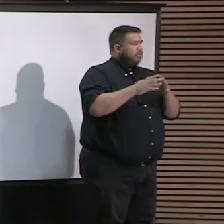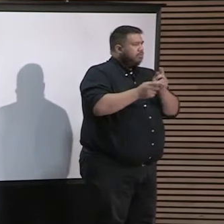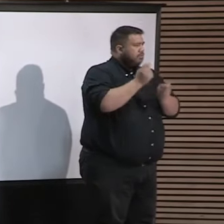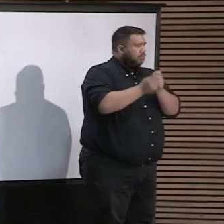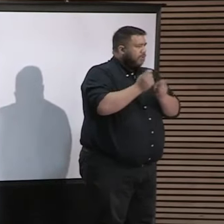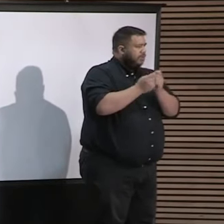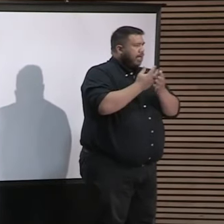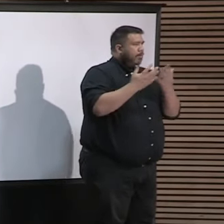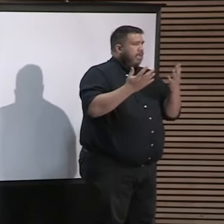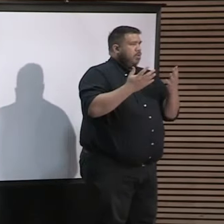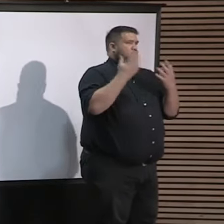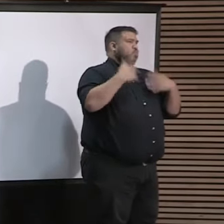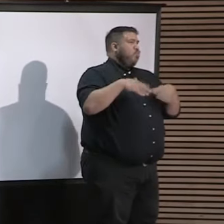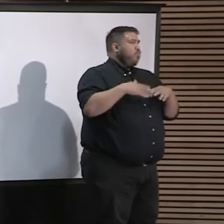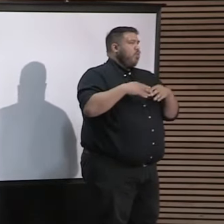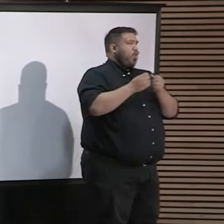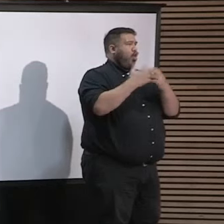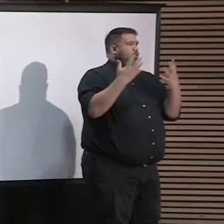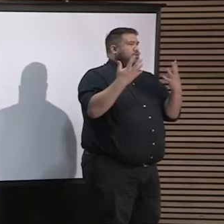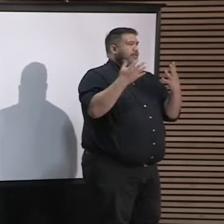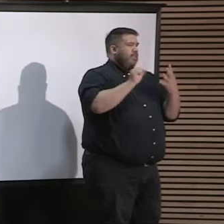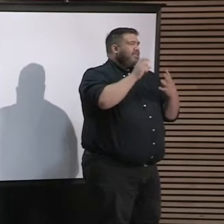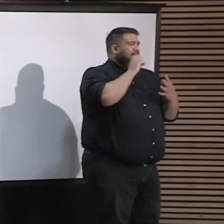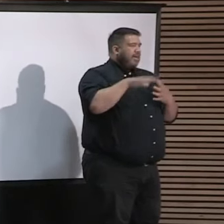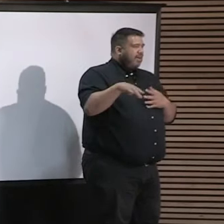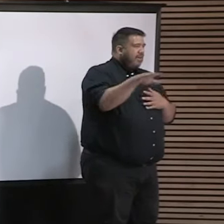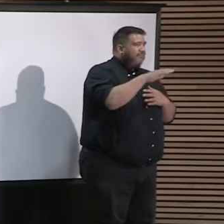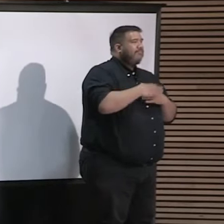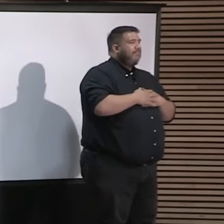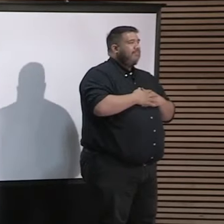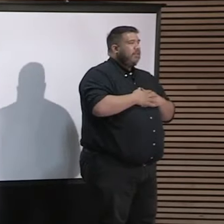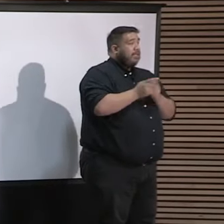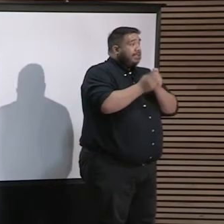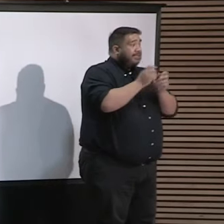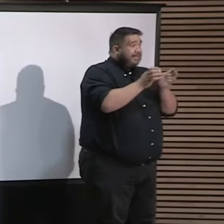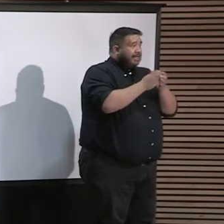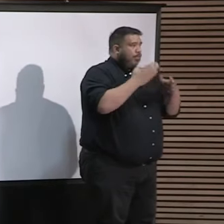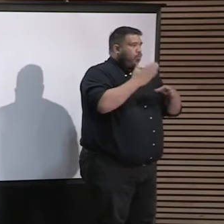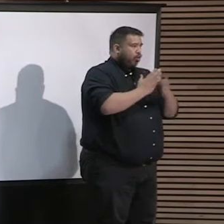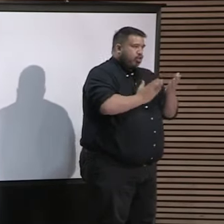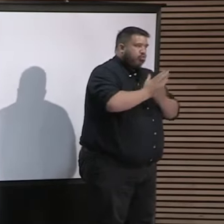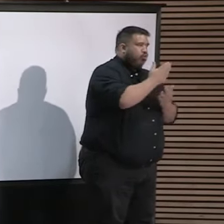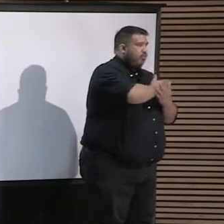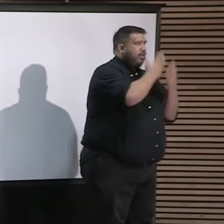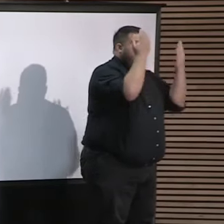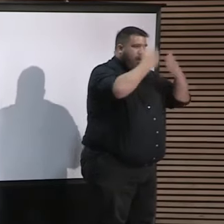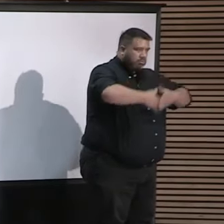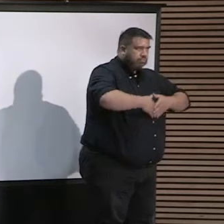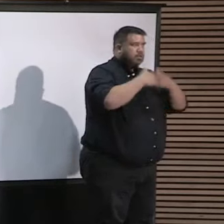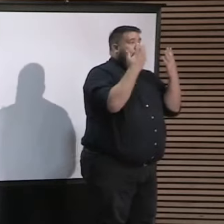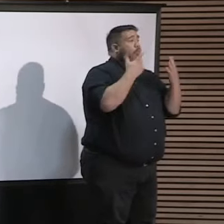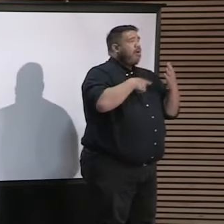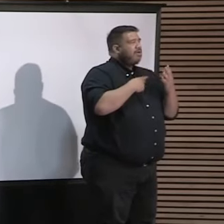the 4,474 potential workers, with a testing team working through the night last night to capture night